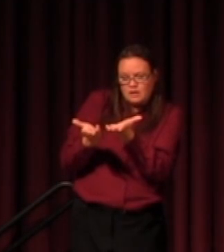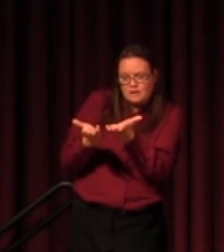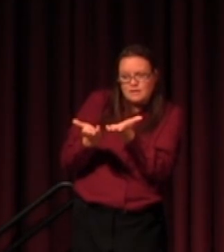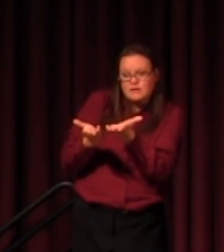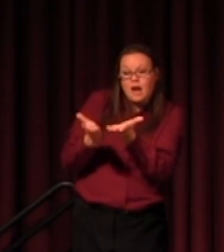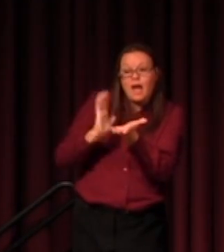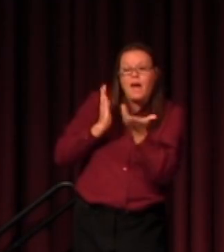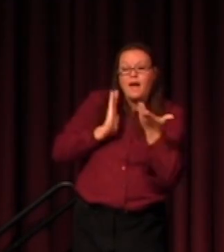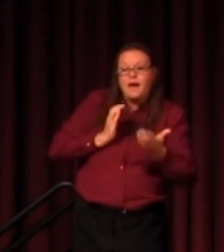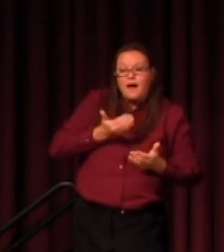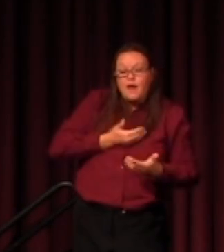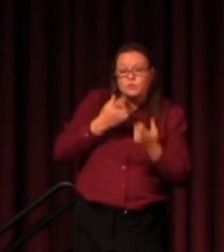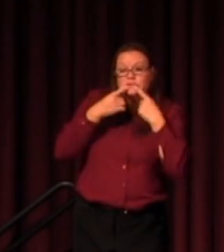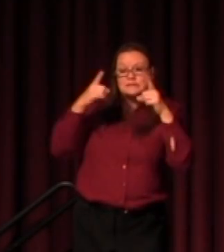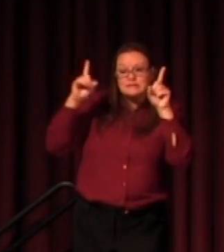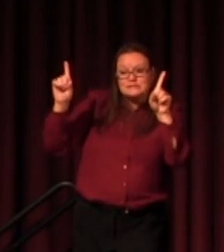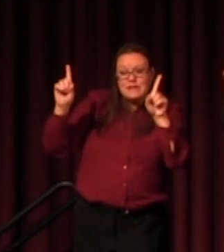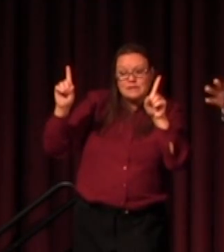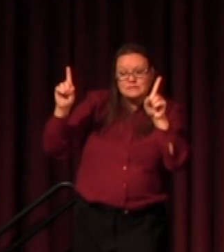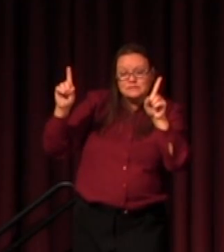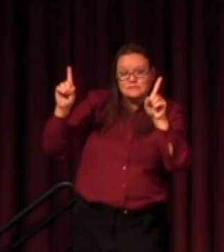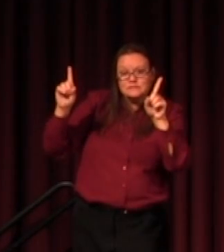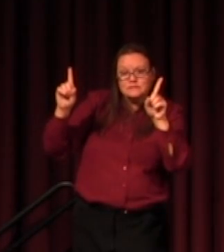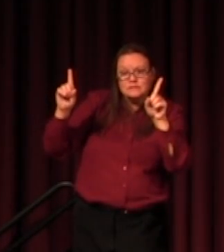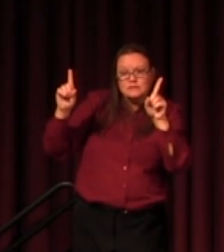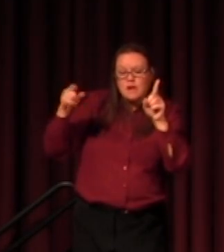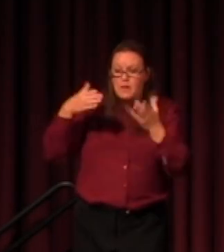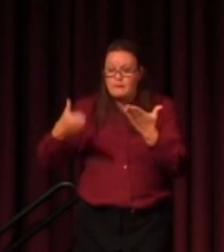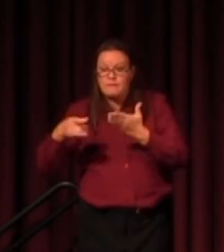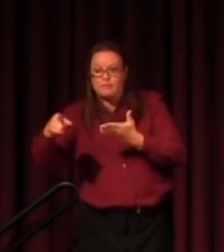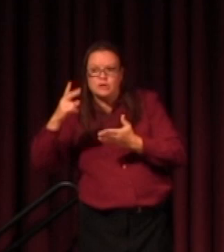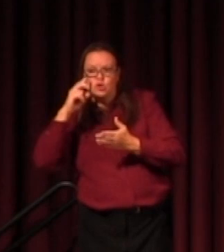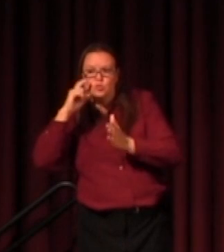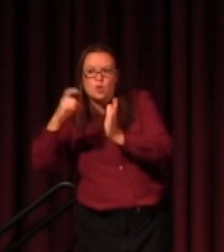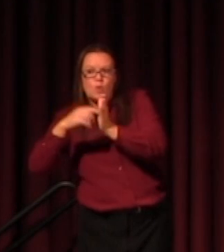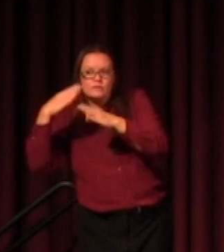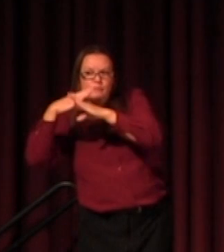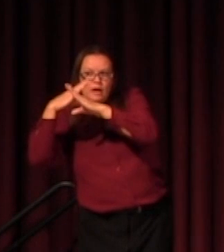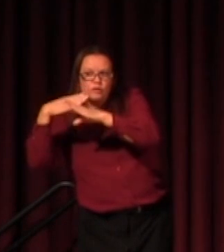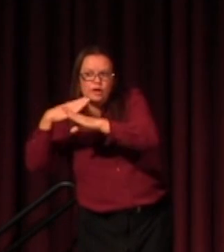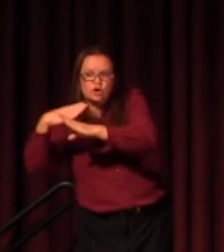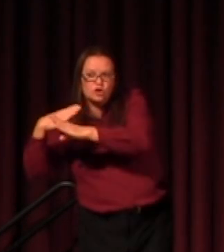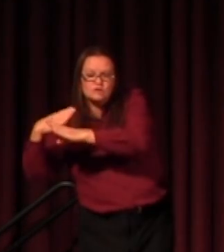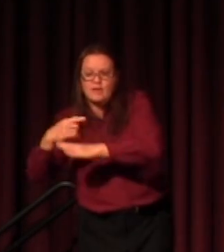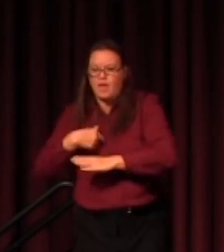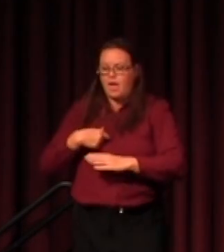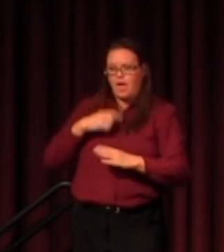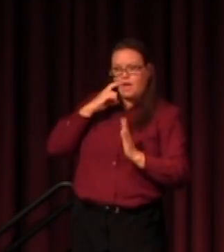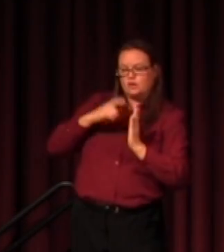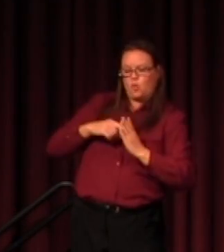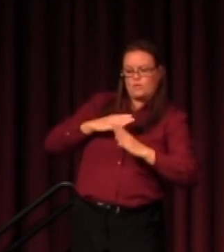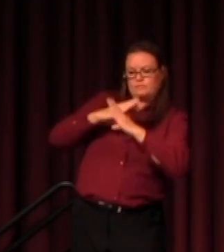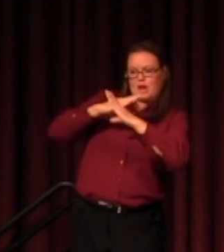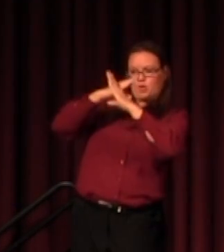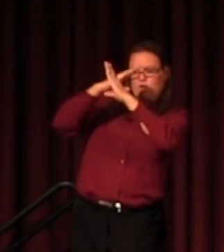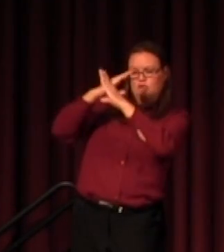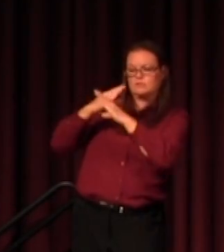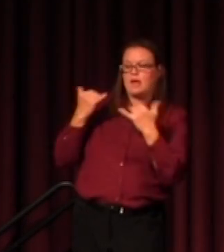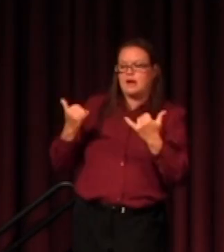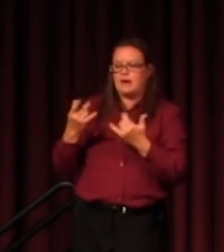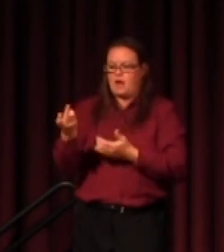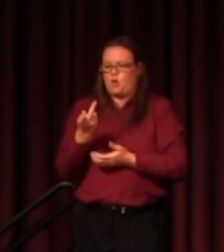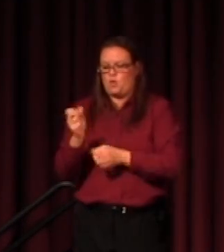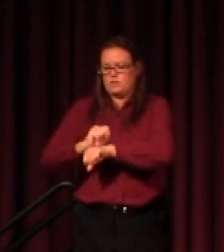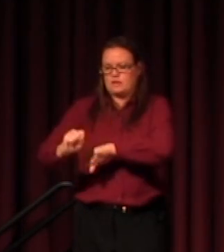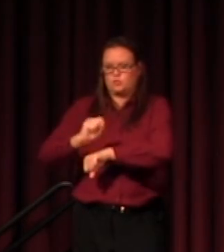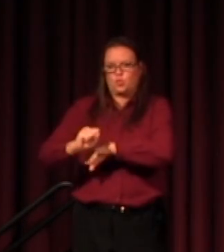success. You see some barriers that I may not see. I see some things that you may not see. We have to do the work to figure out how